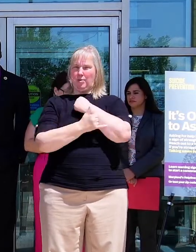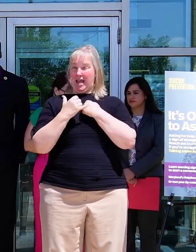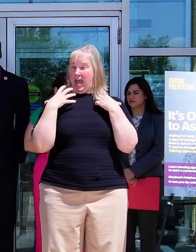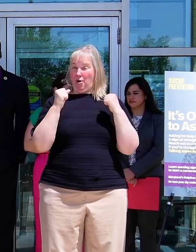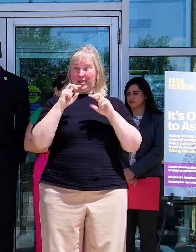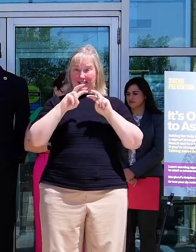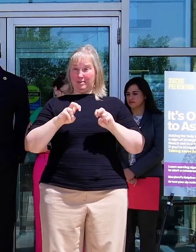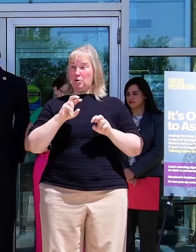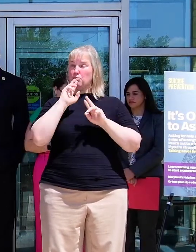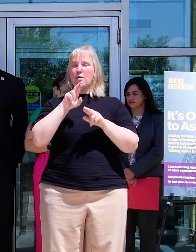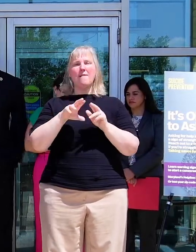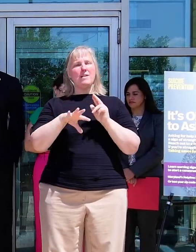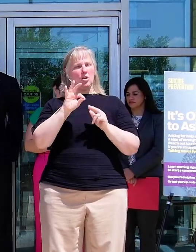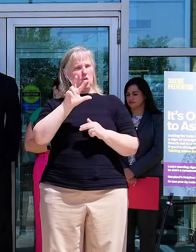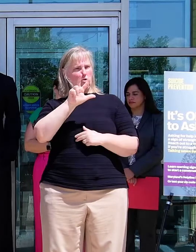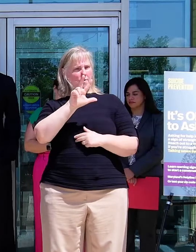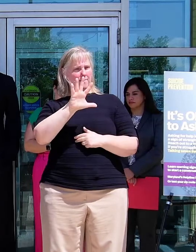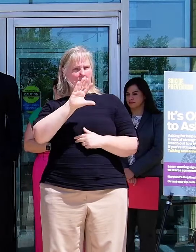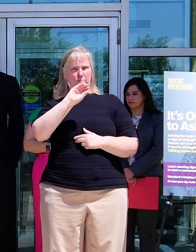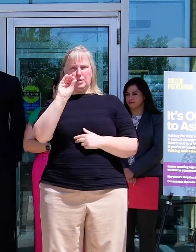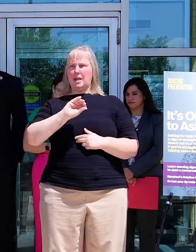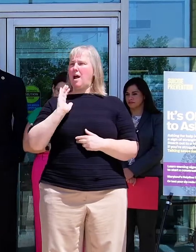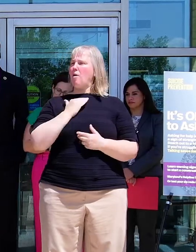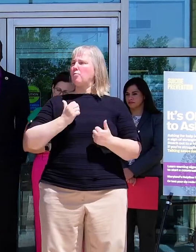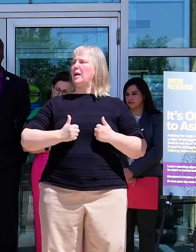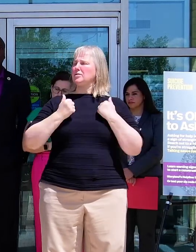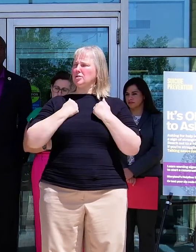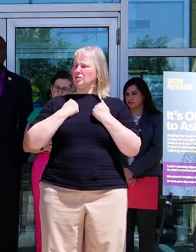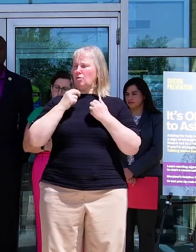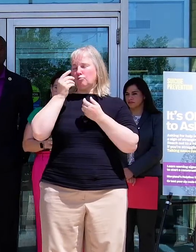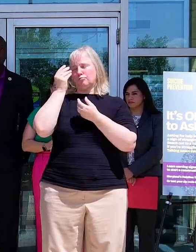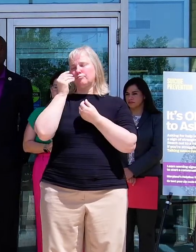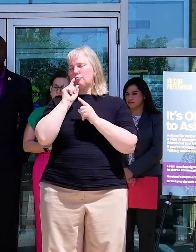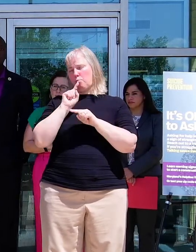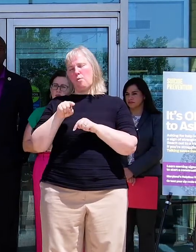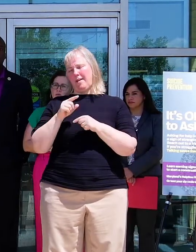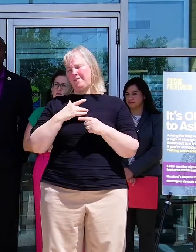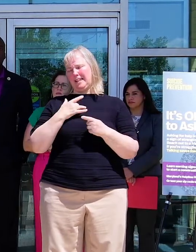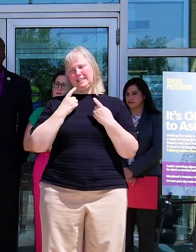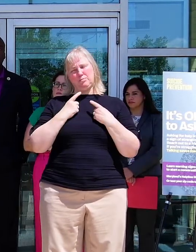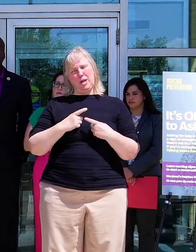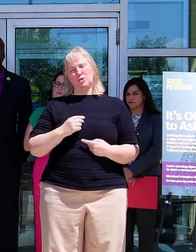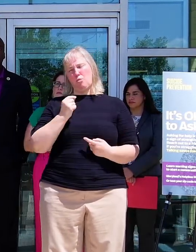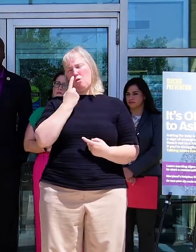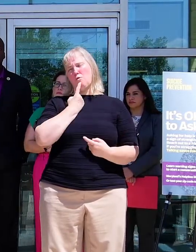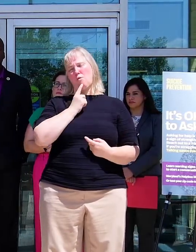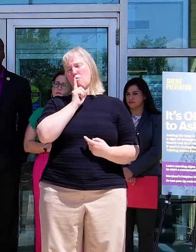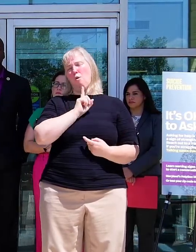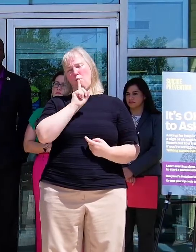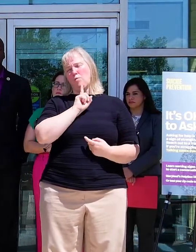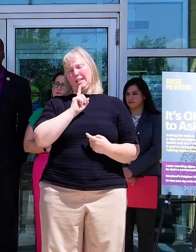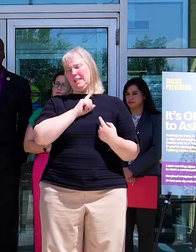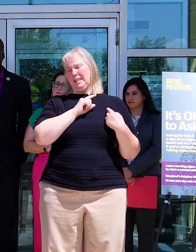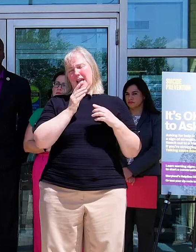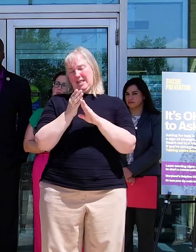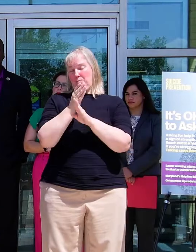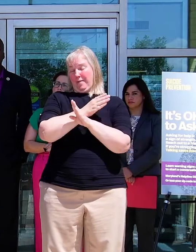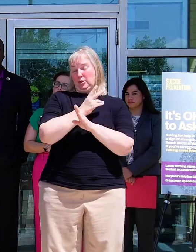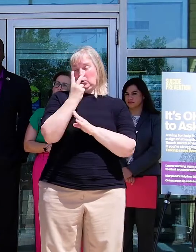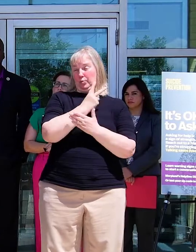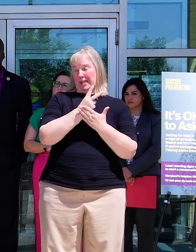that 35% of our residents reported feeling depressed or lonely in the previous 2 weeks.